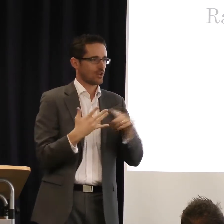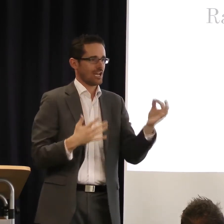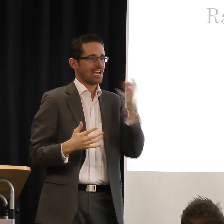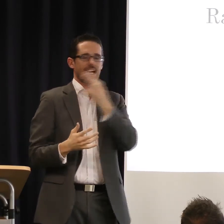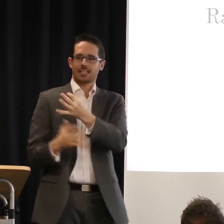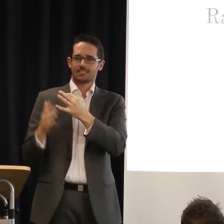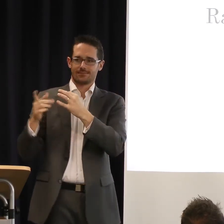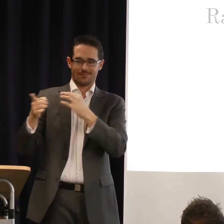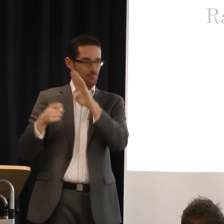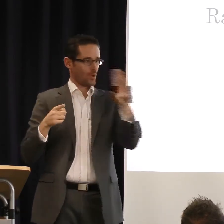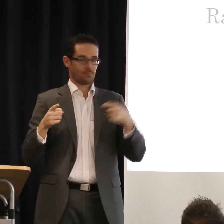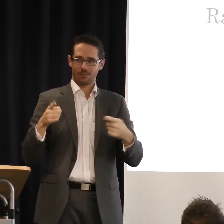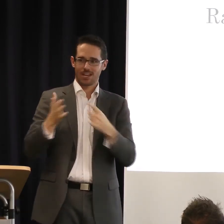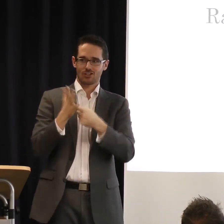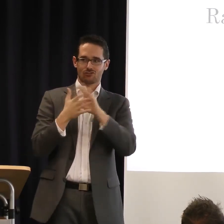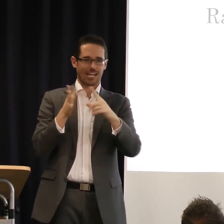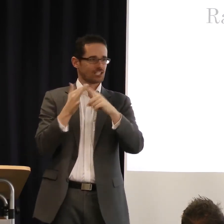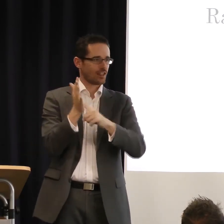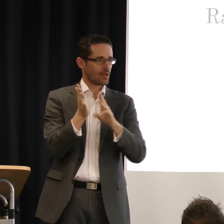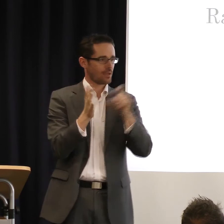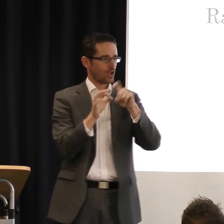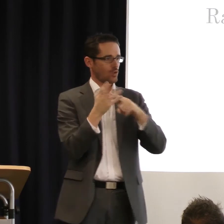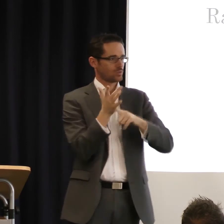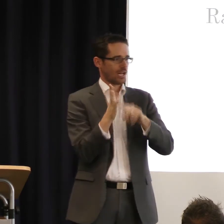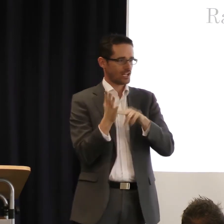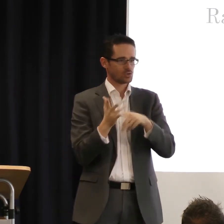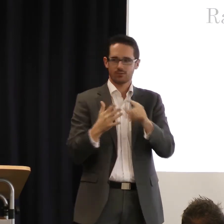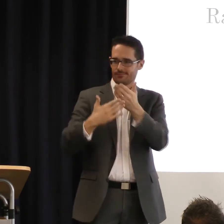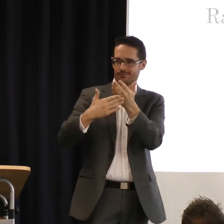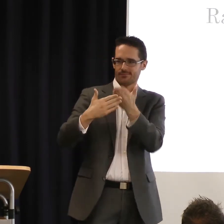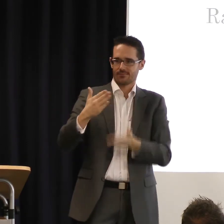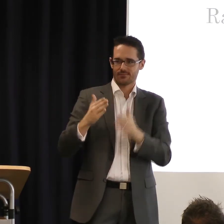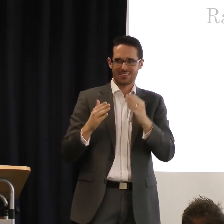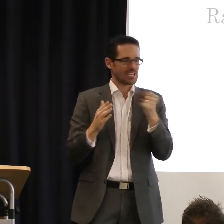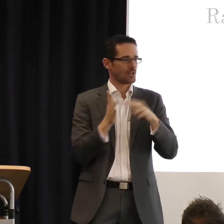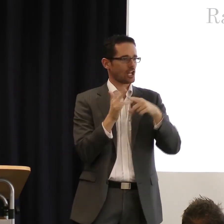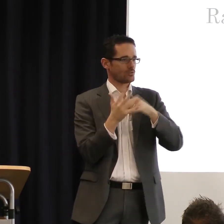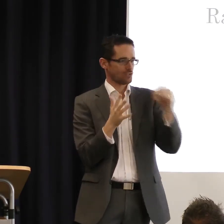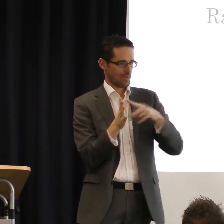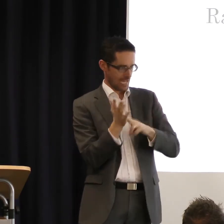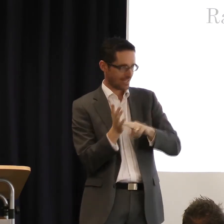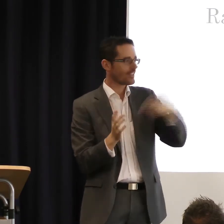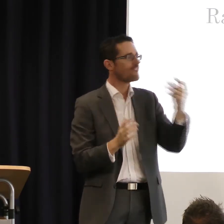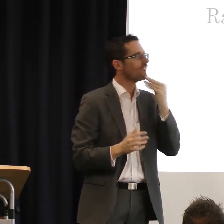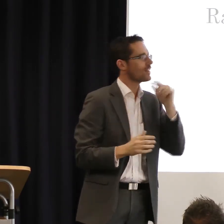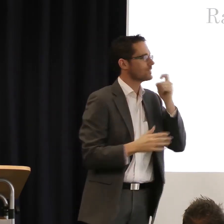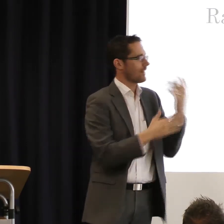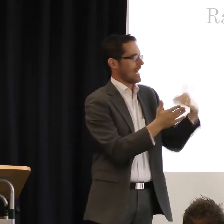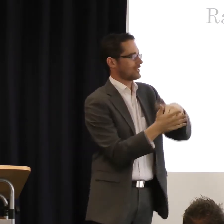here, she's unwell, so she's asked board member Rachel McQuillan to present Anne's notes,